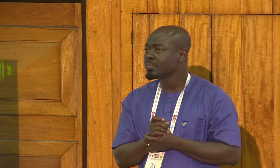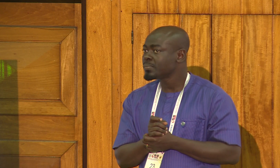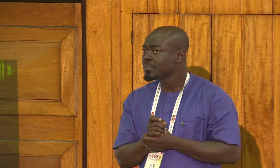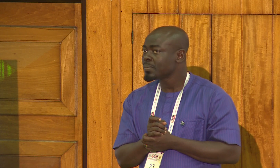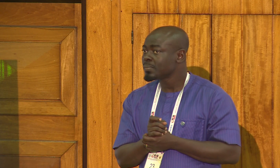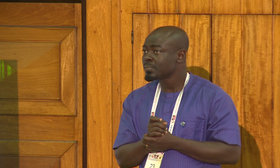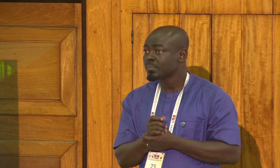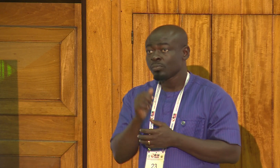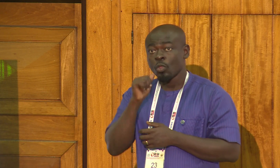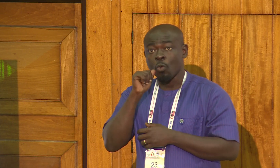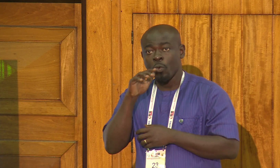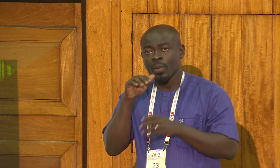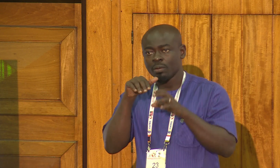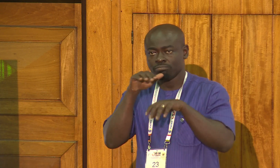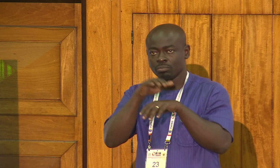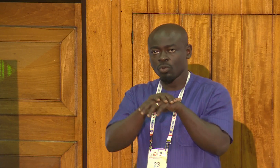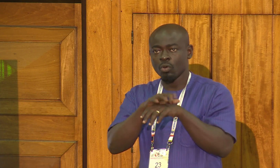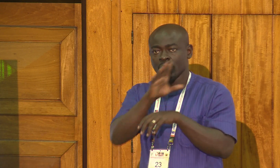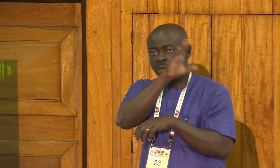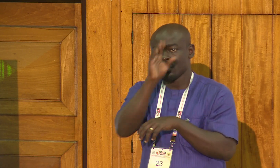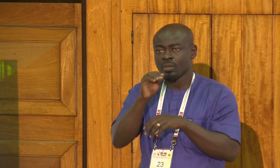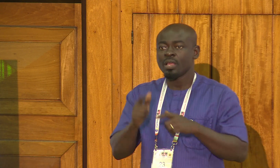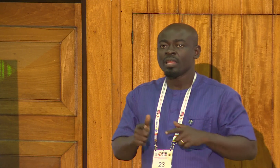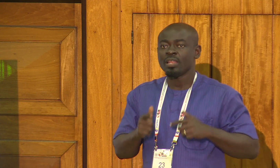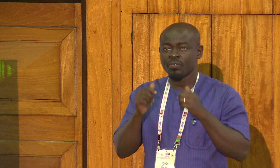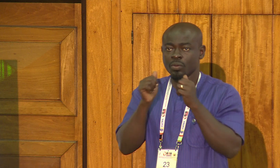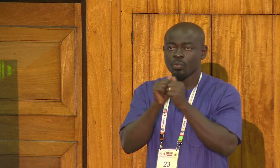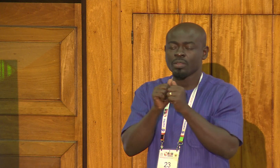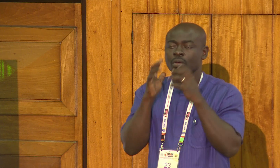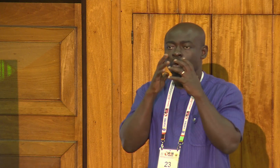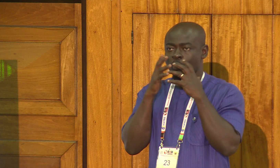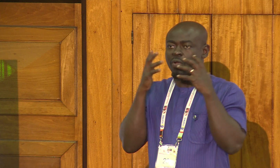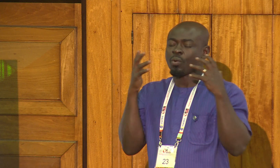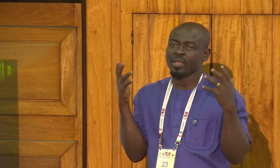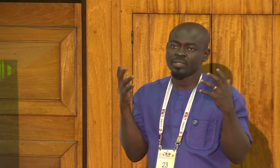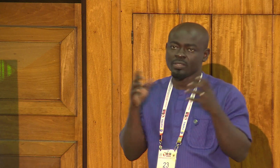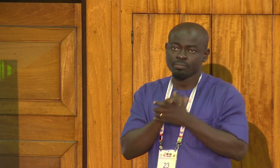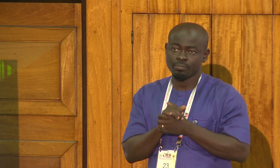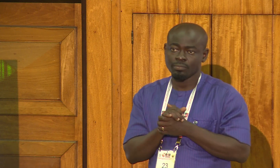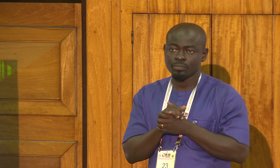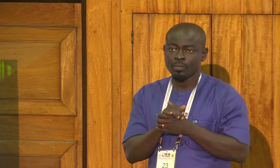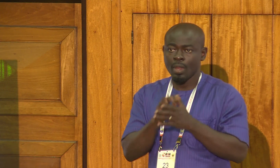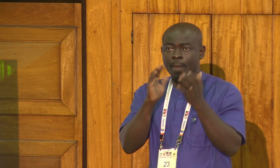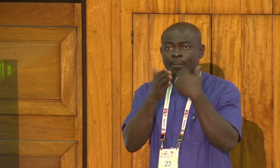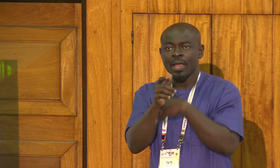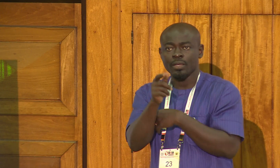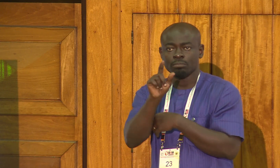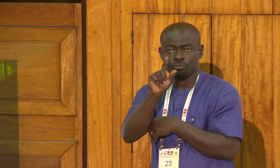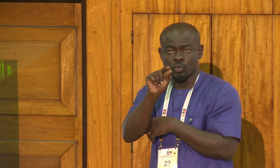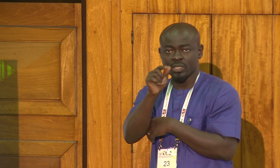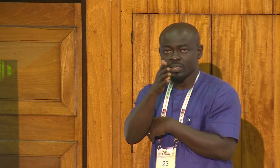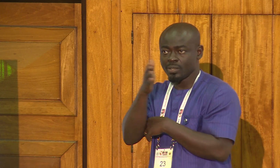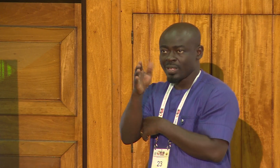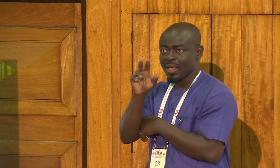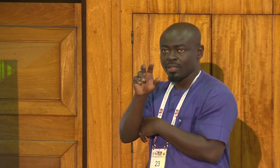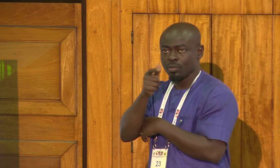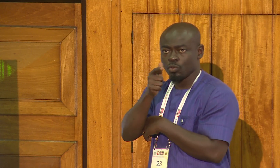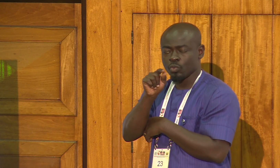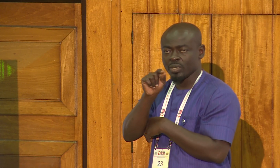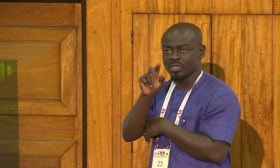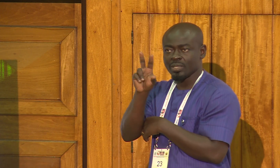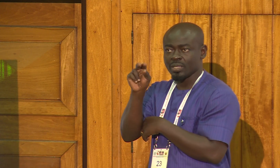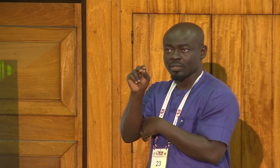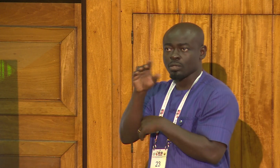women on the continent living with overweight and obesity. By 2030,